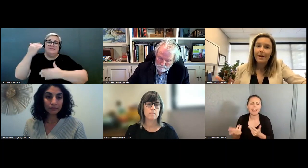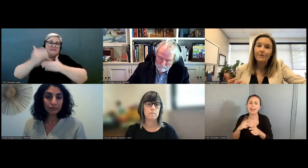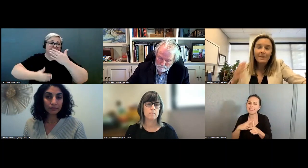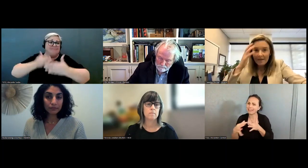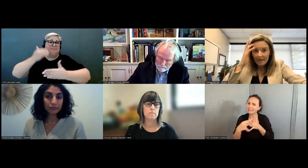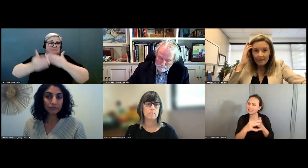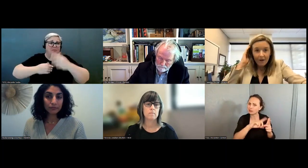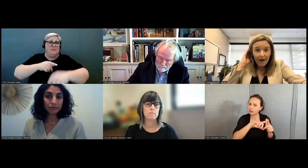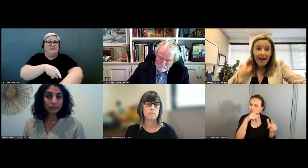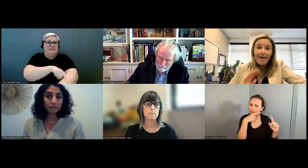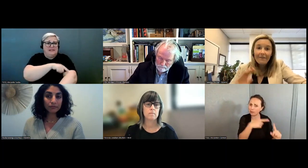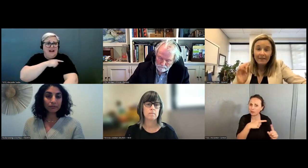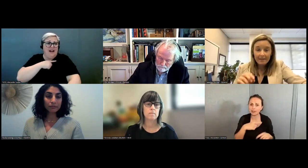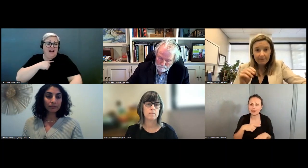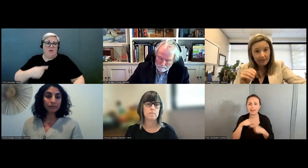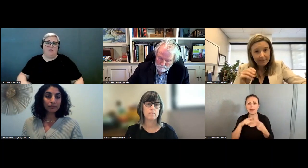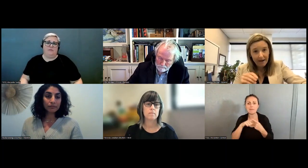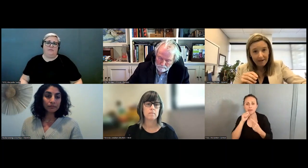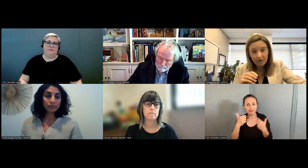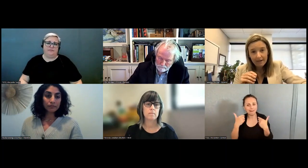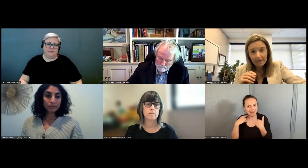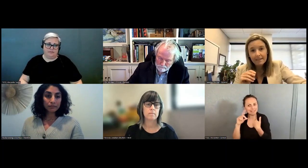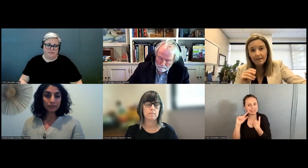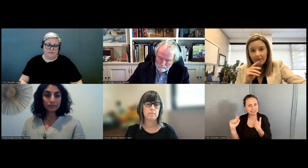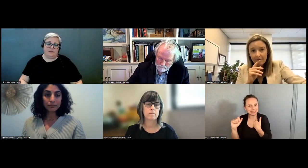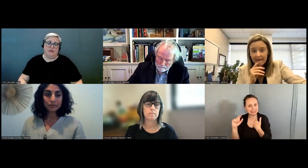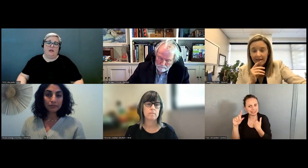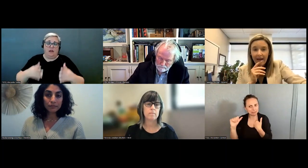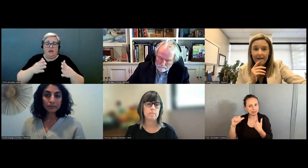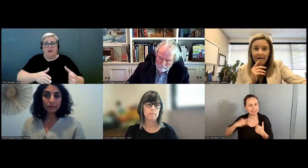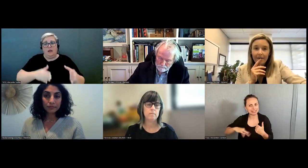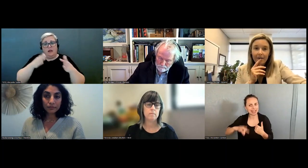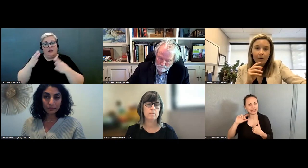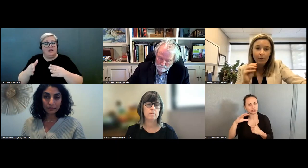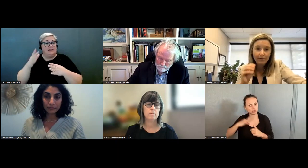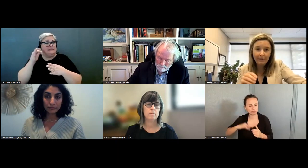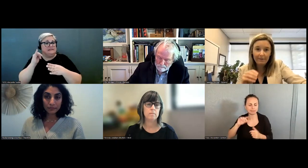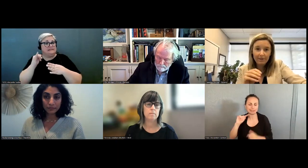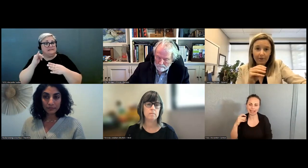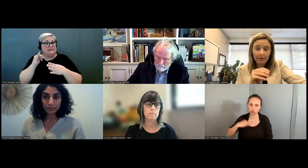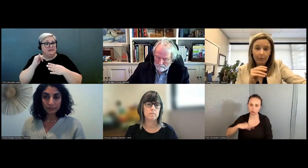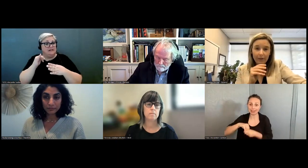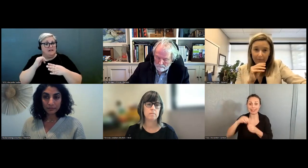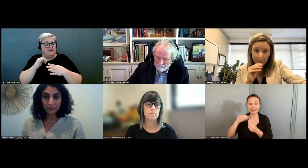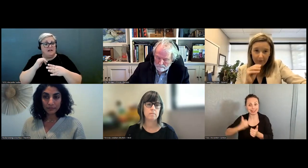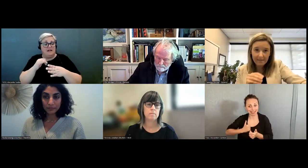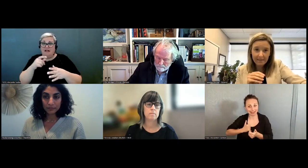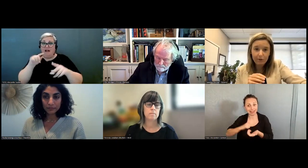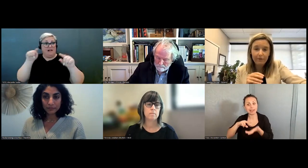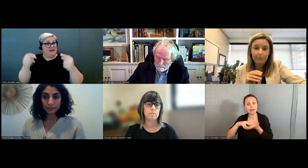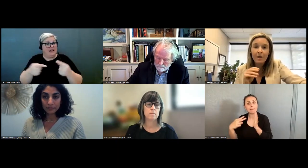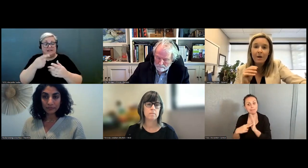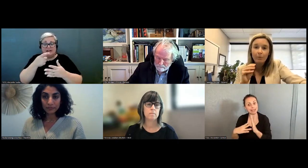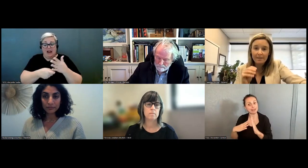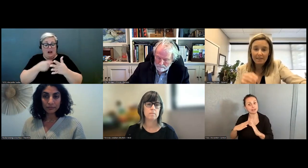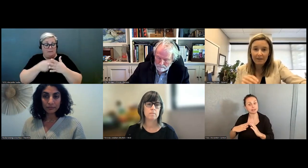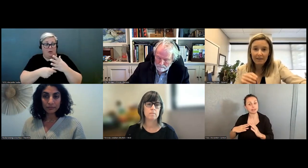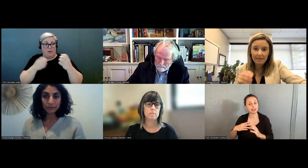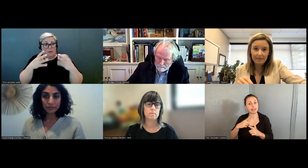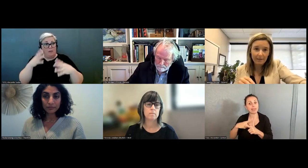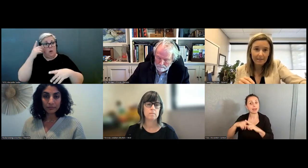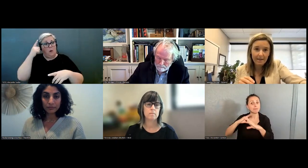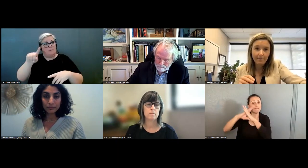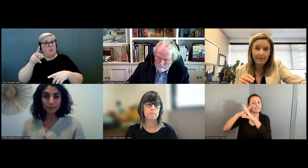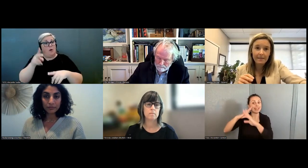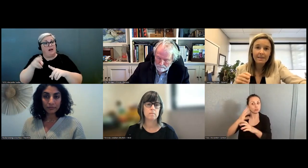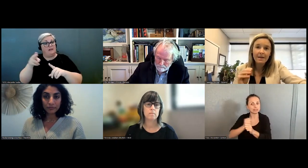point around not having the disability tax credit in Canada would have prevented you from receiving